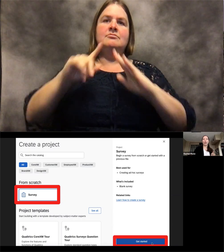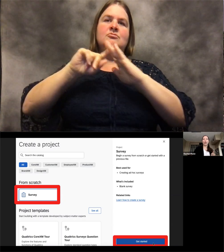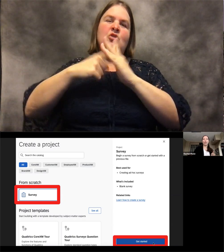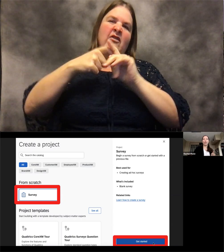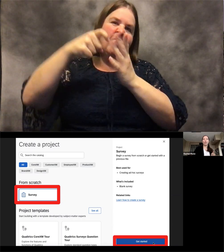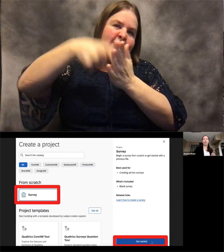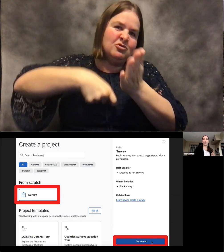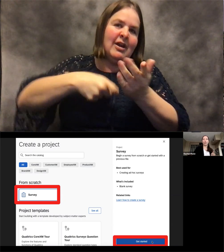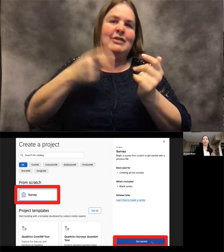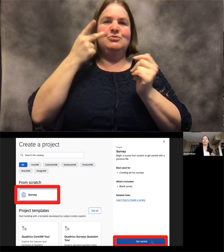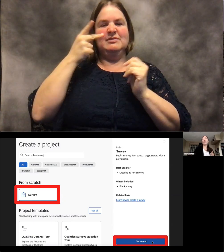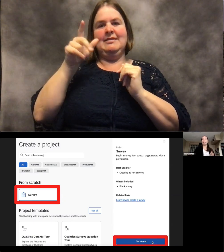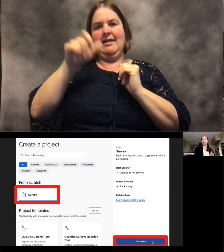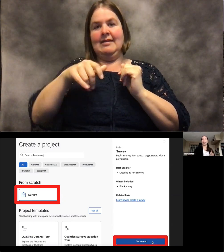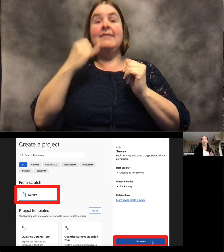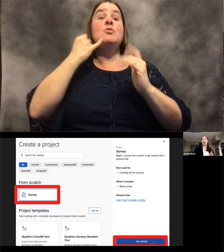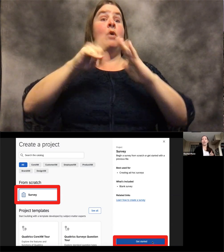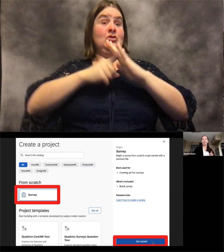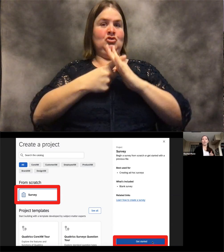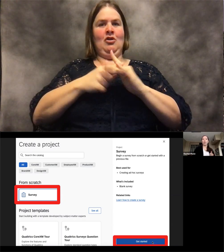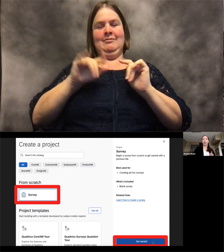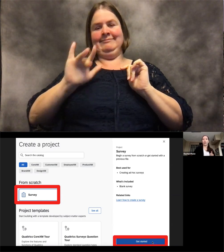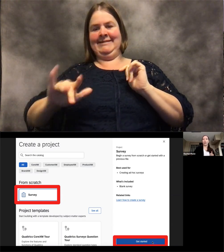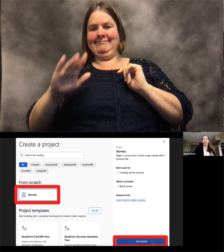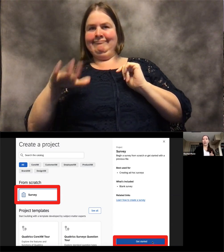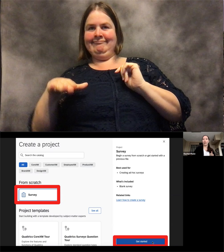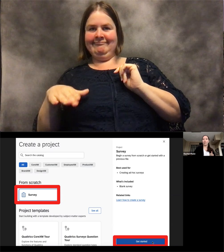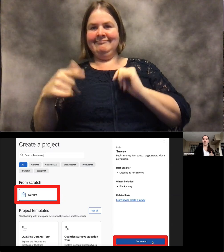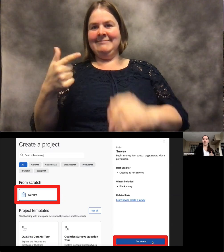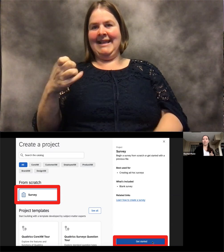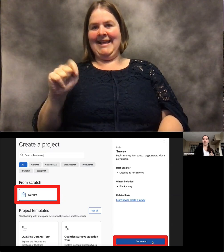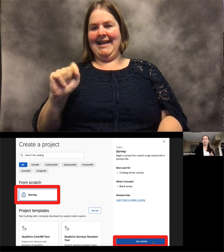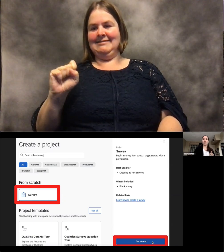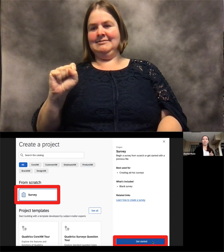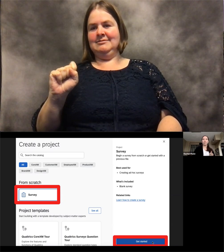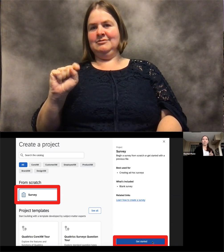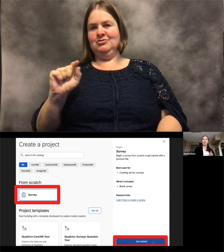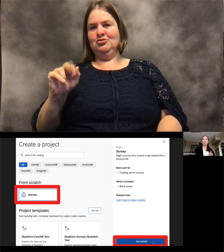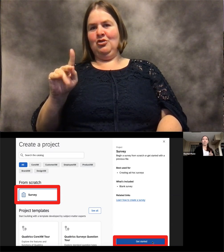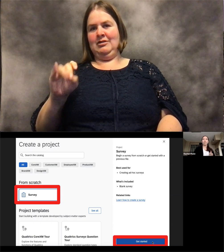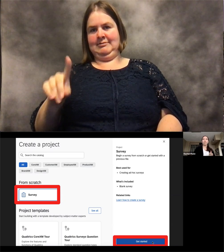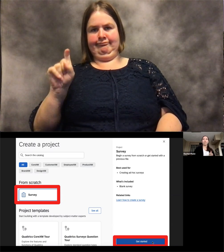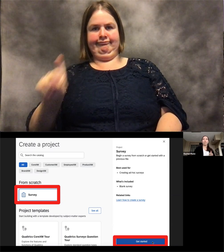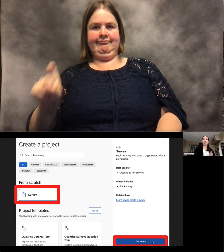get started, you would click the Get Started button over here on the right.